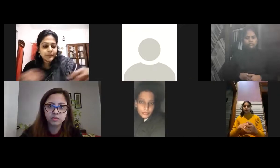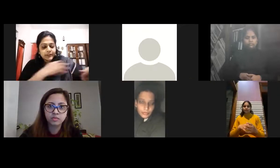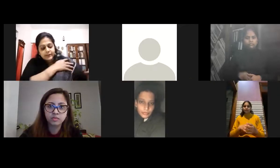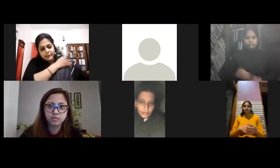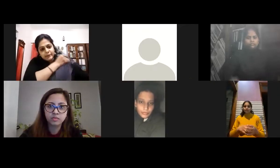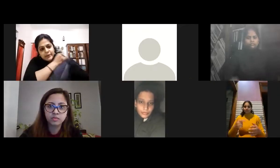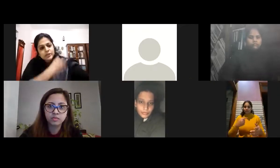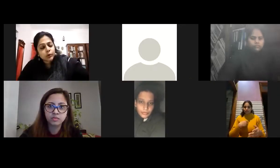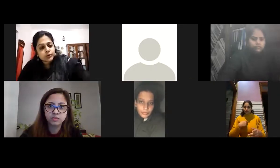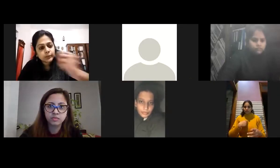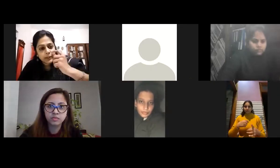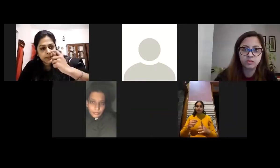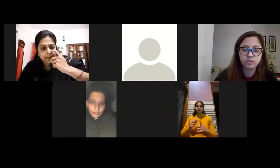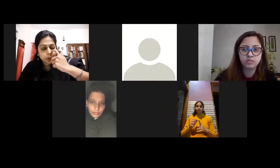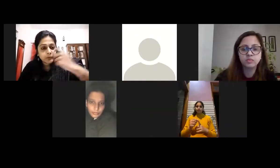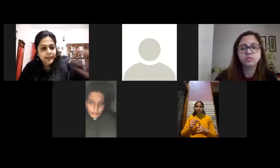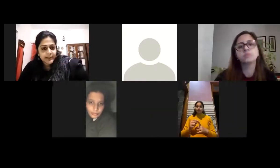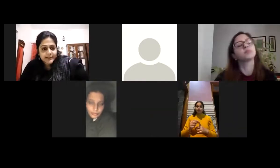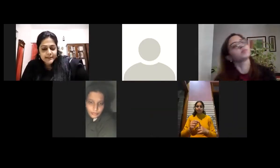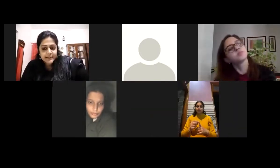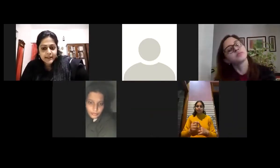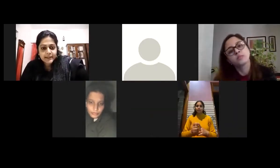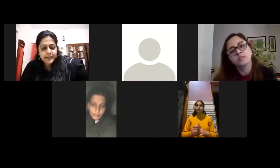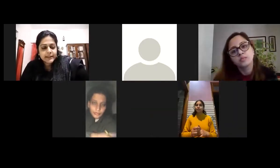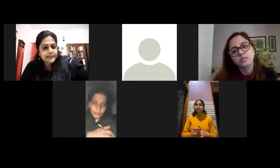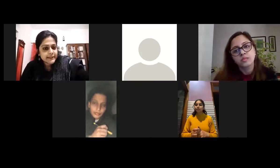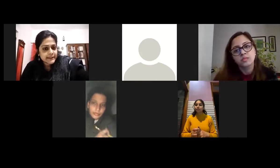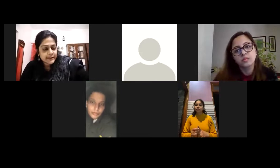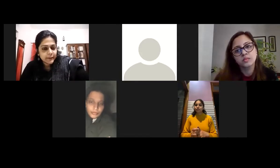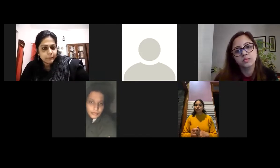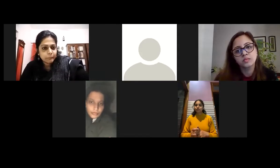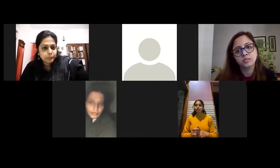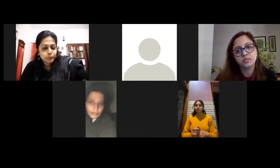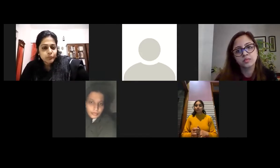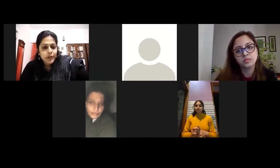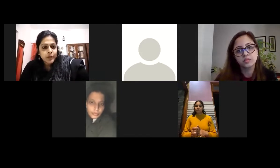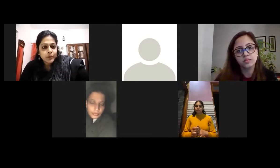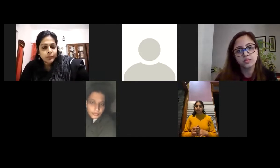I'm particularly, it's also the novel that has, in that sense,